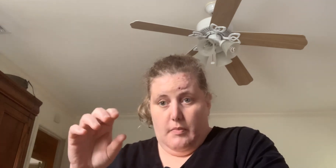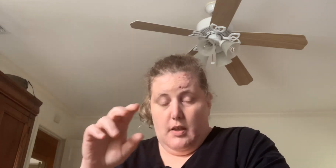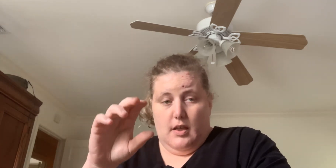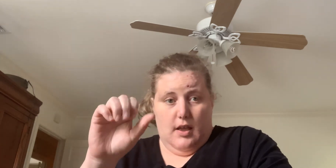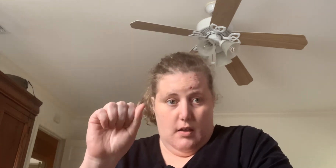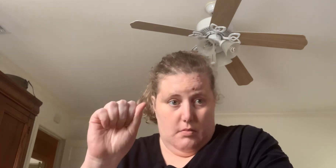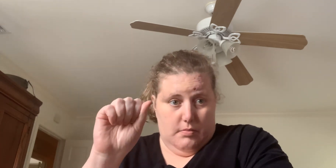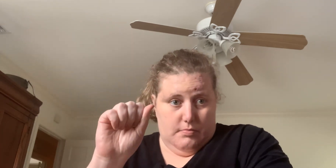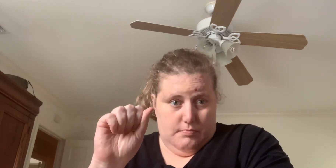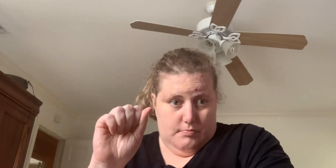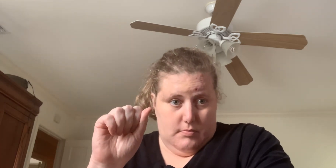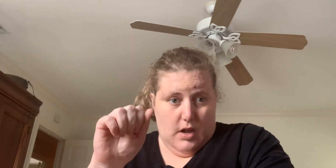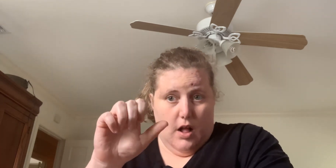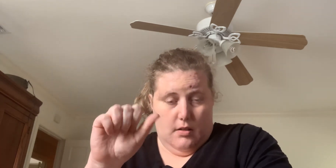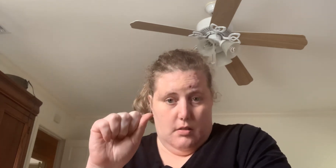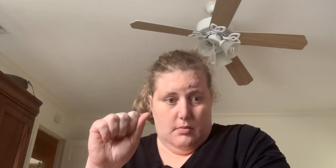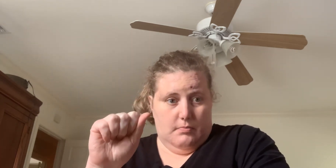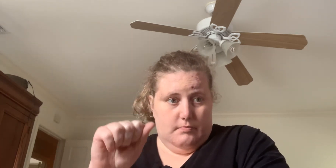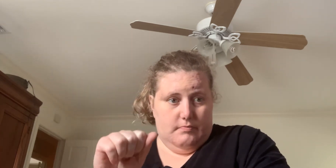2 moles of